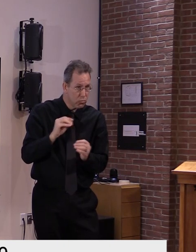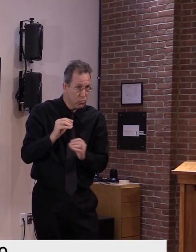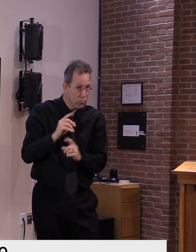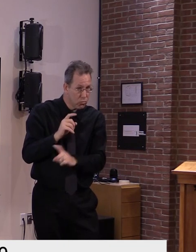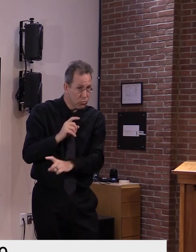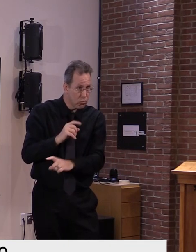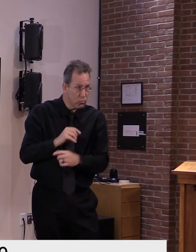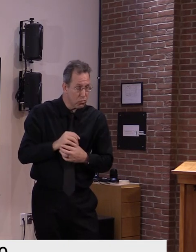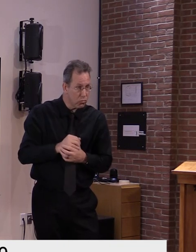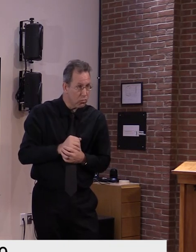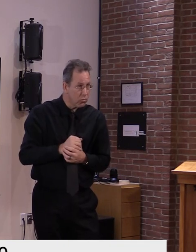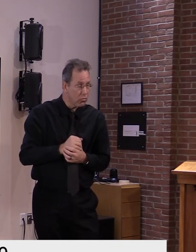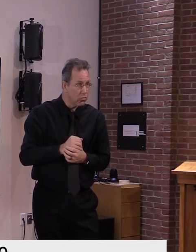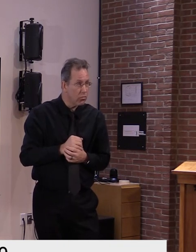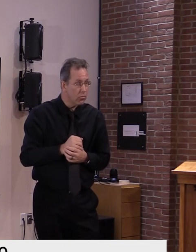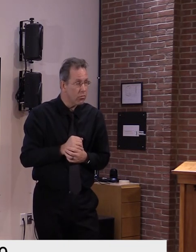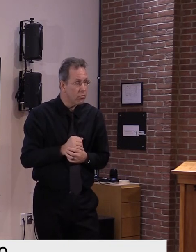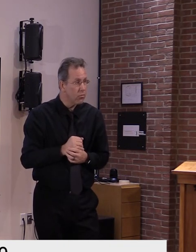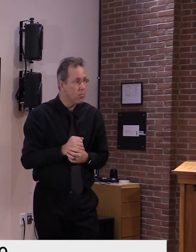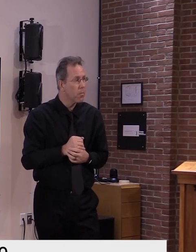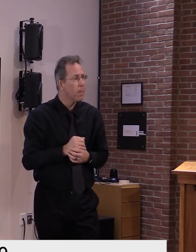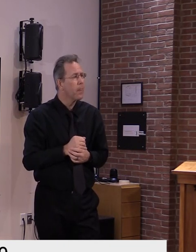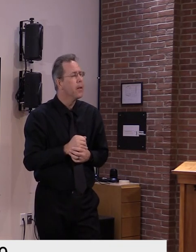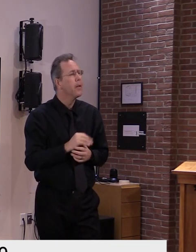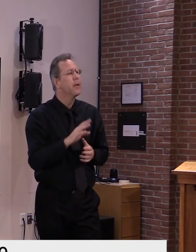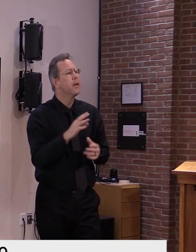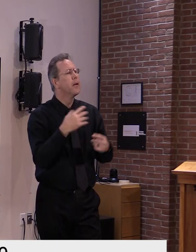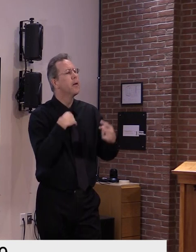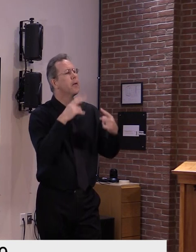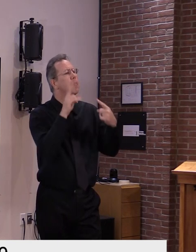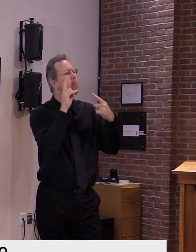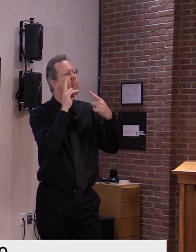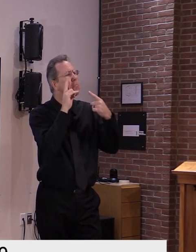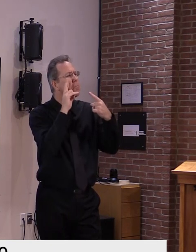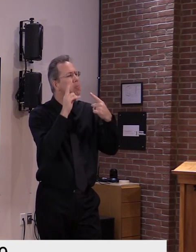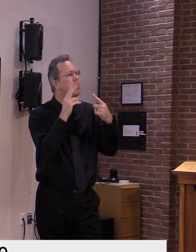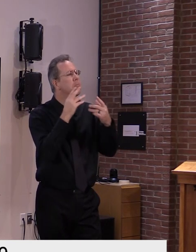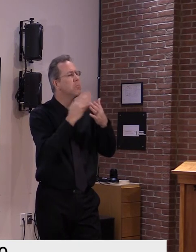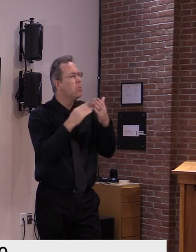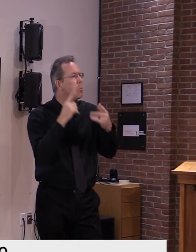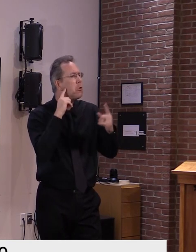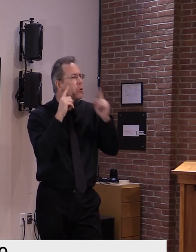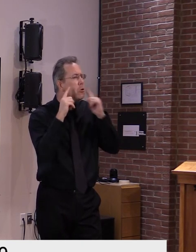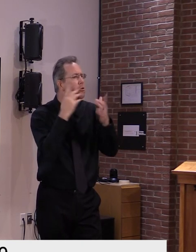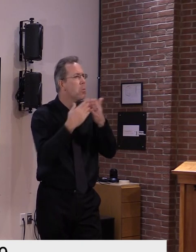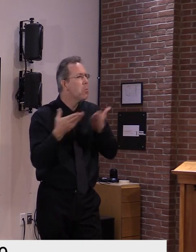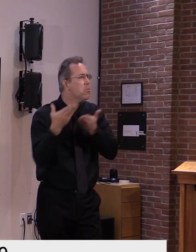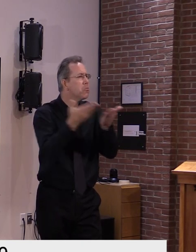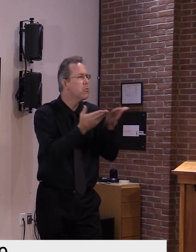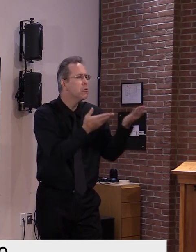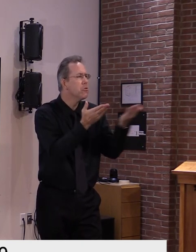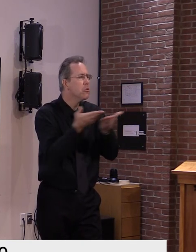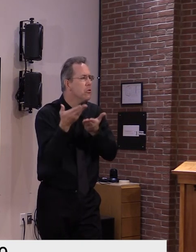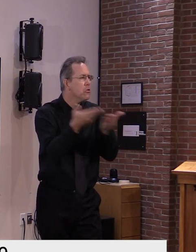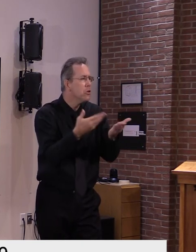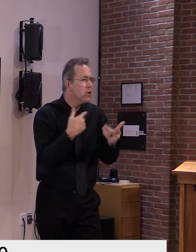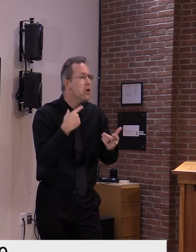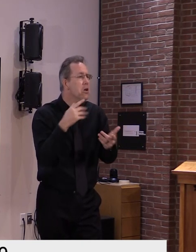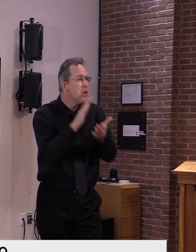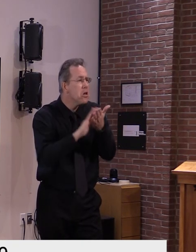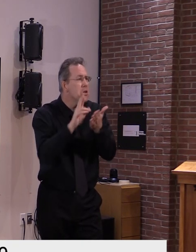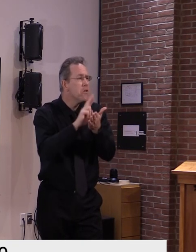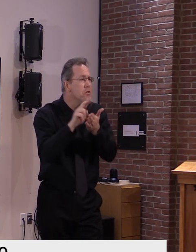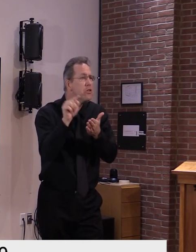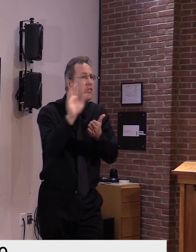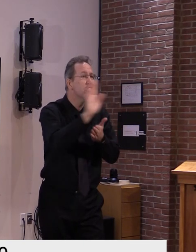think that's all suggestions by this group that was formed. And I know the legislature,